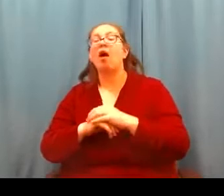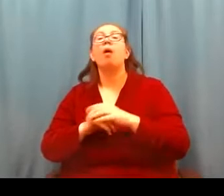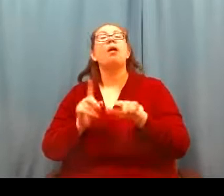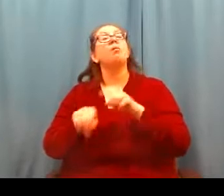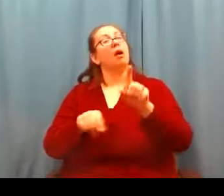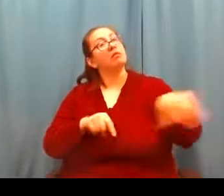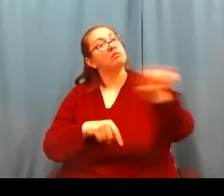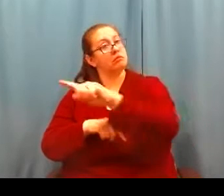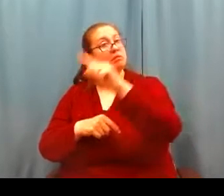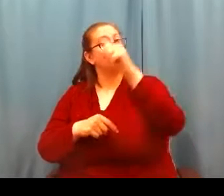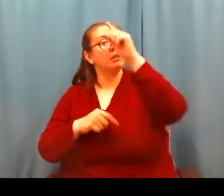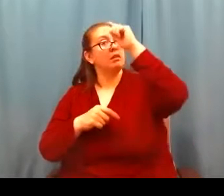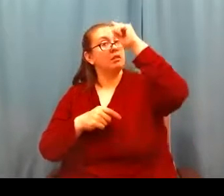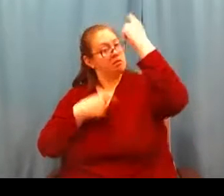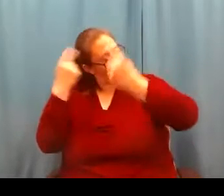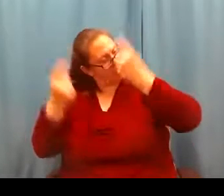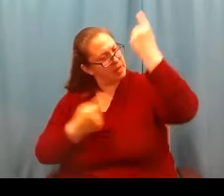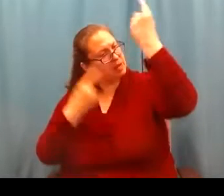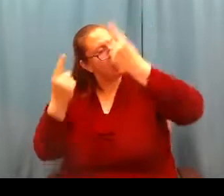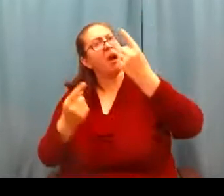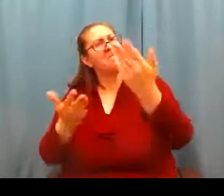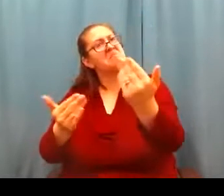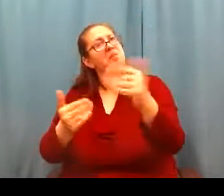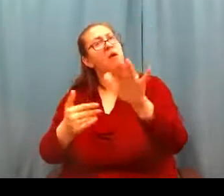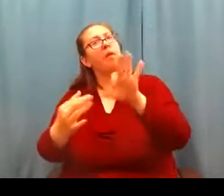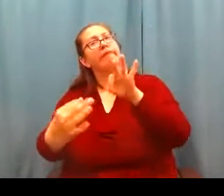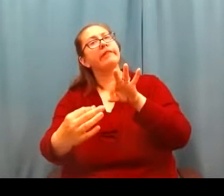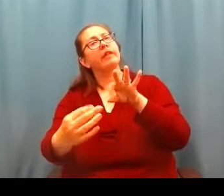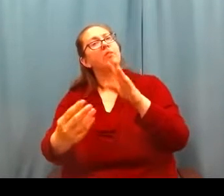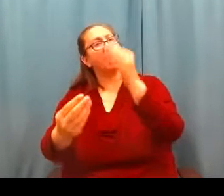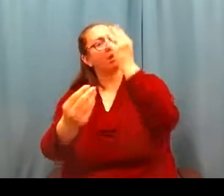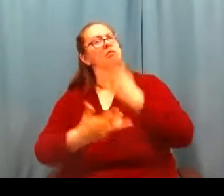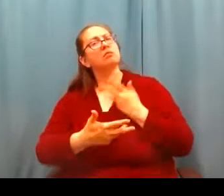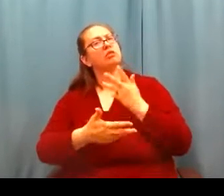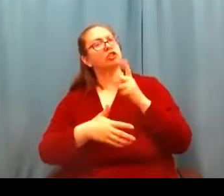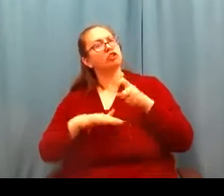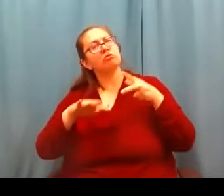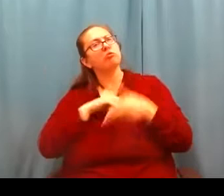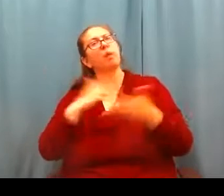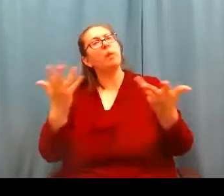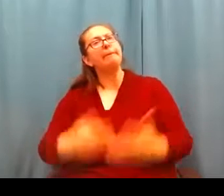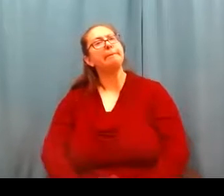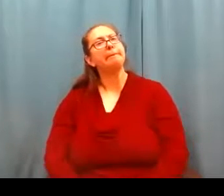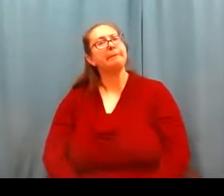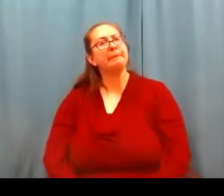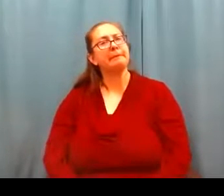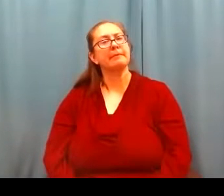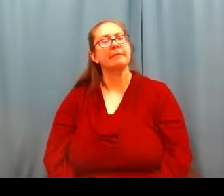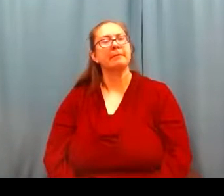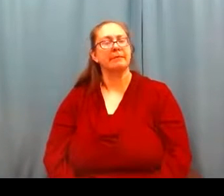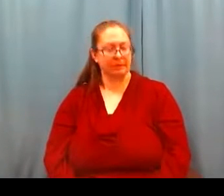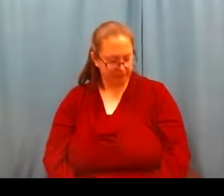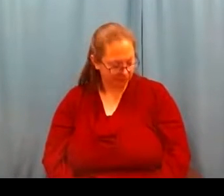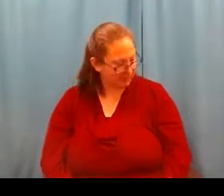things, and I'd be happy to have your input on that. Thank you, Mayor. So back to another of our